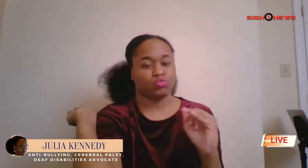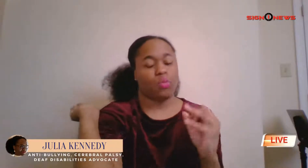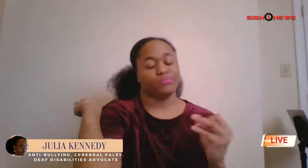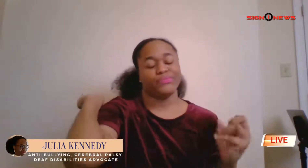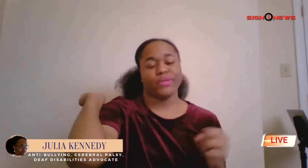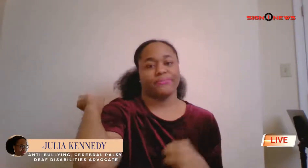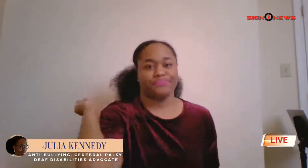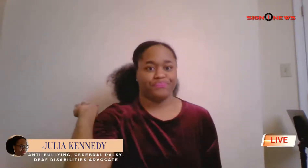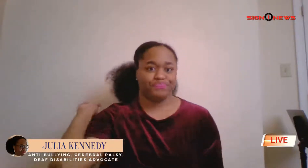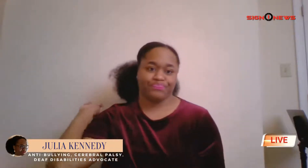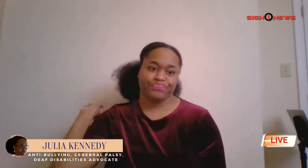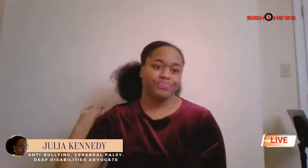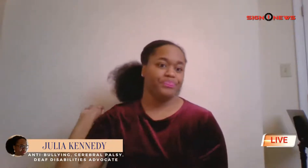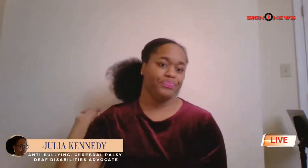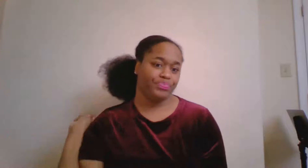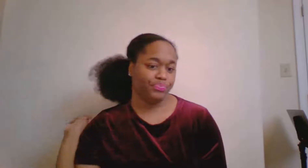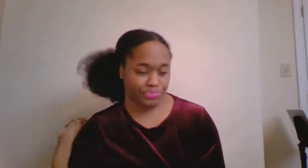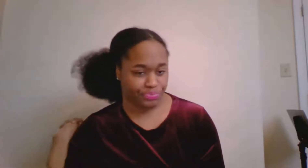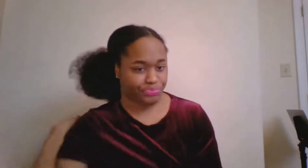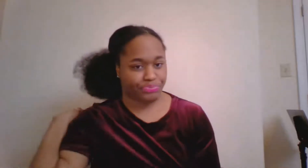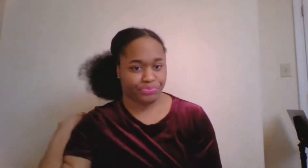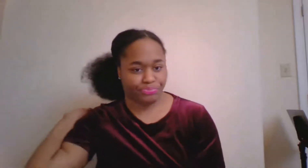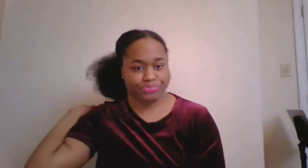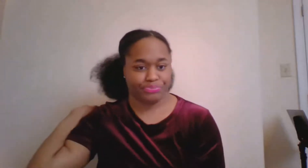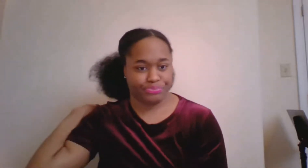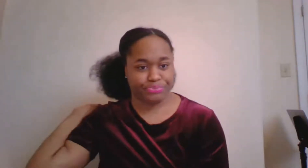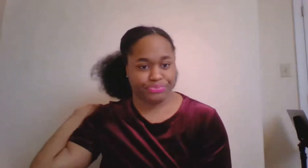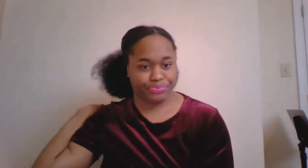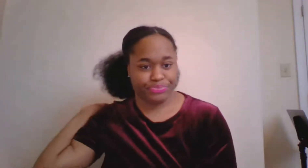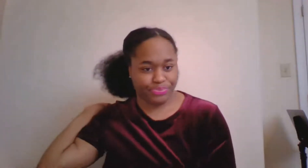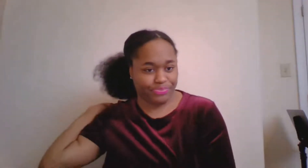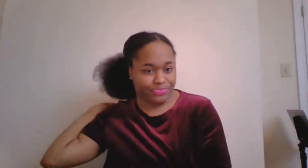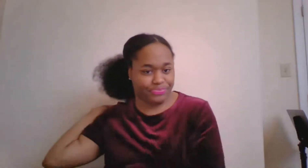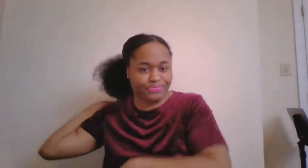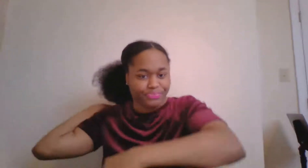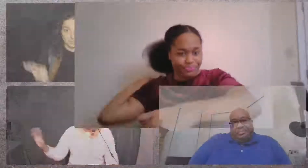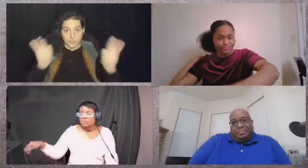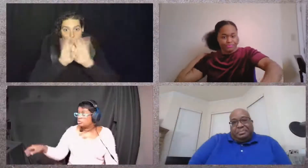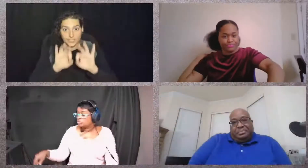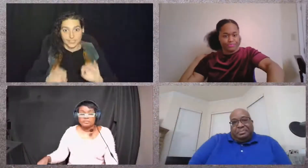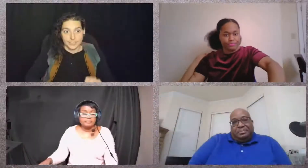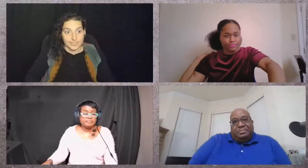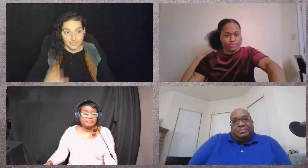we really need to call people out for that, for ableism.